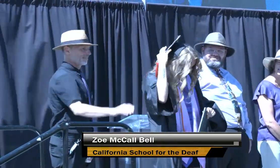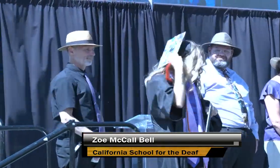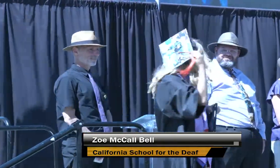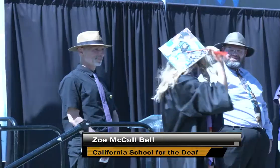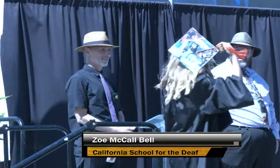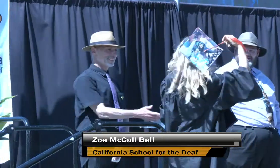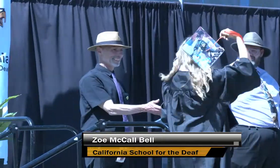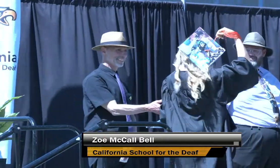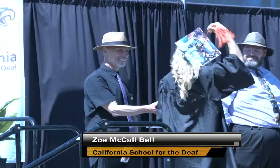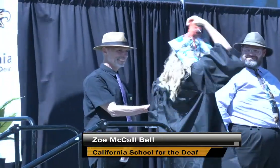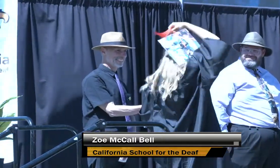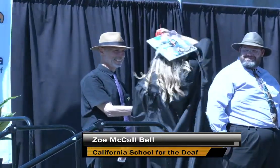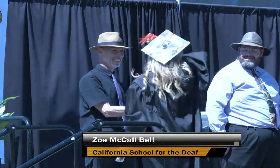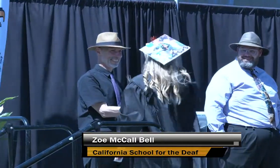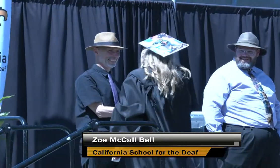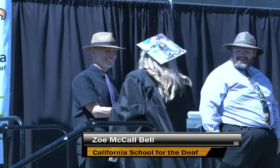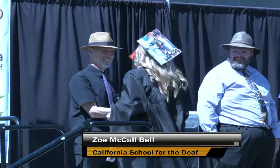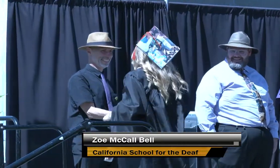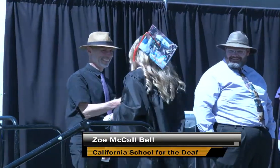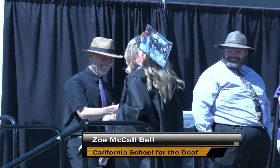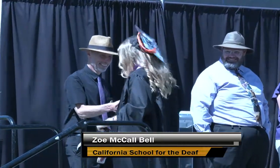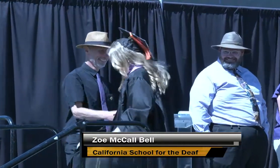We are number one. Thank you, everyone. Keep it up for the future.